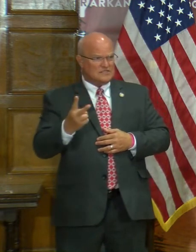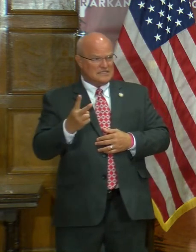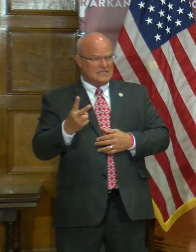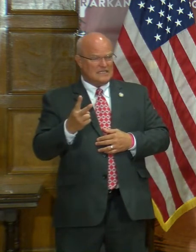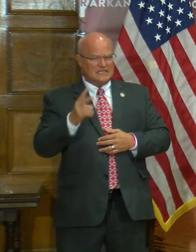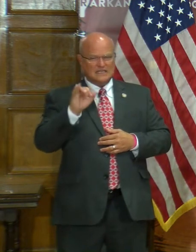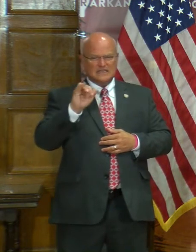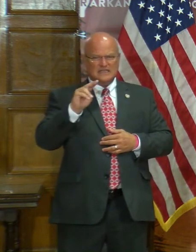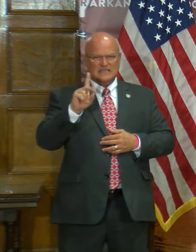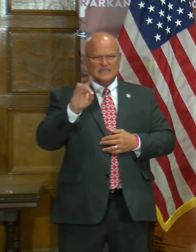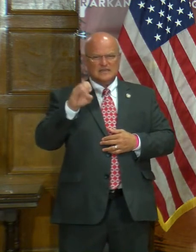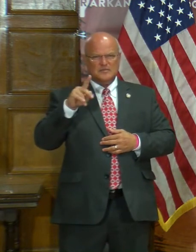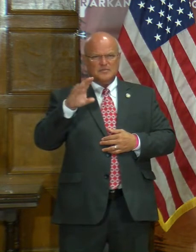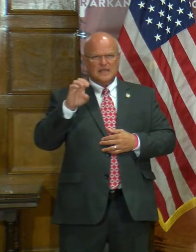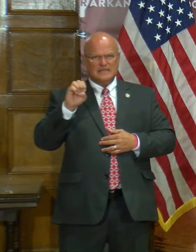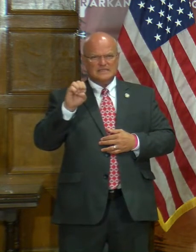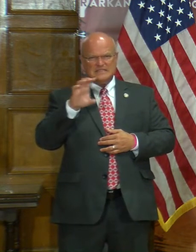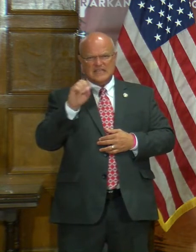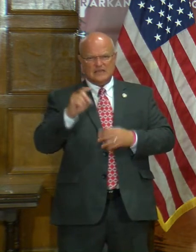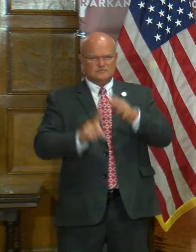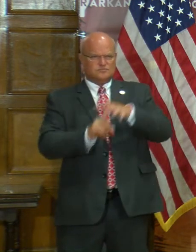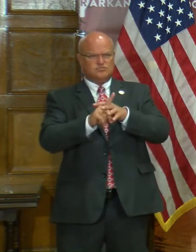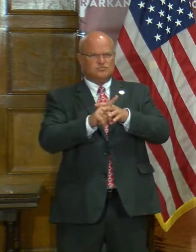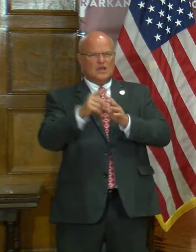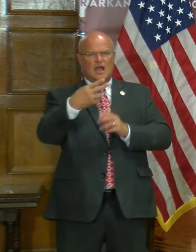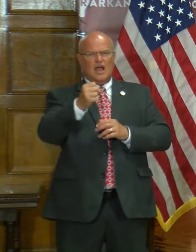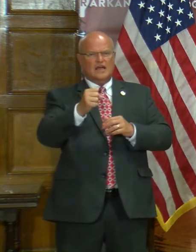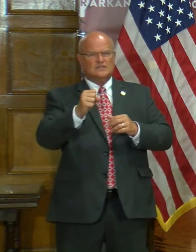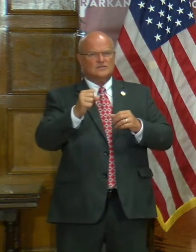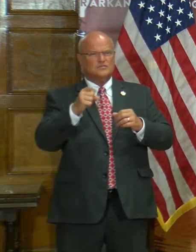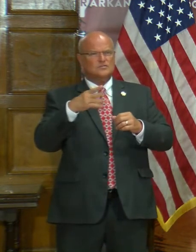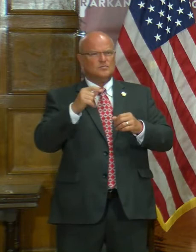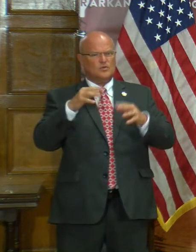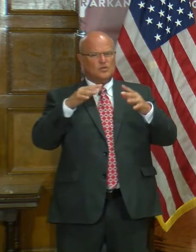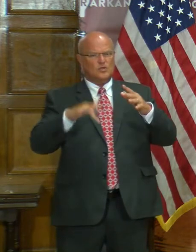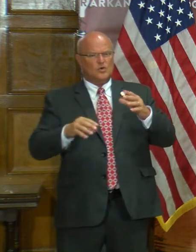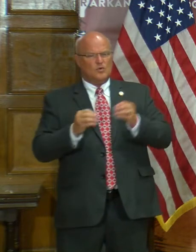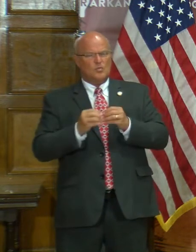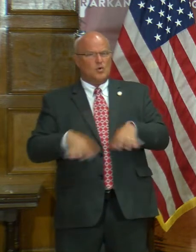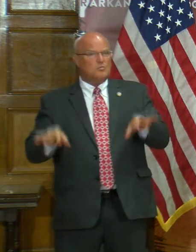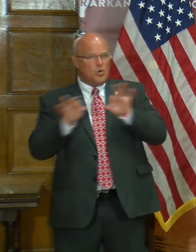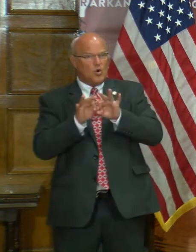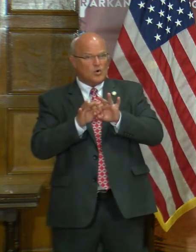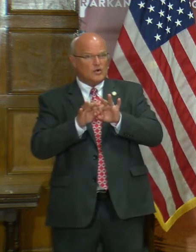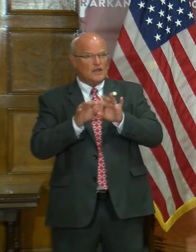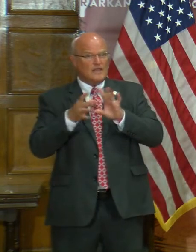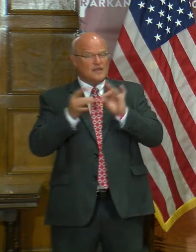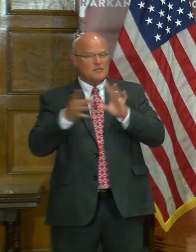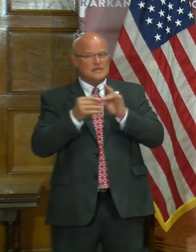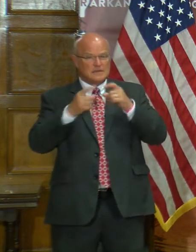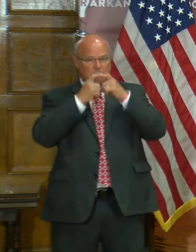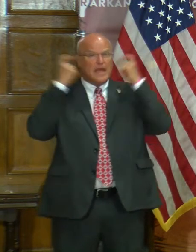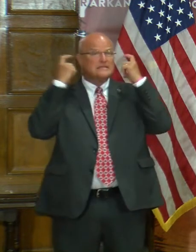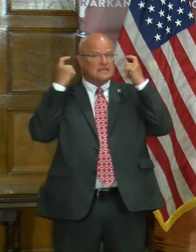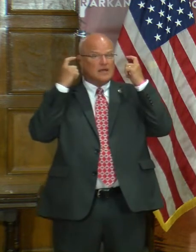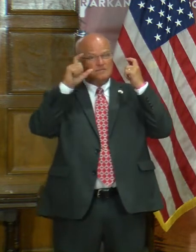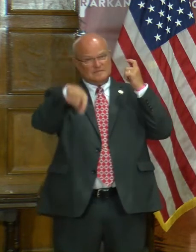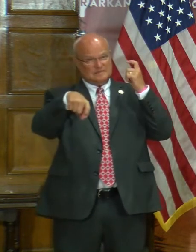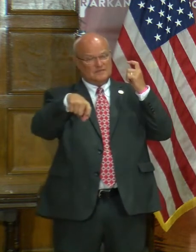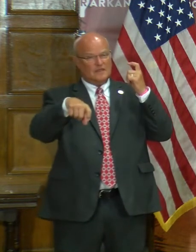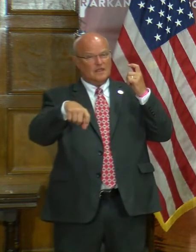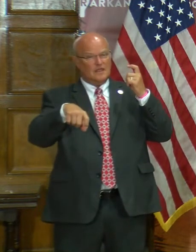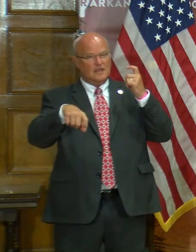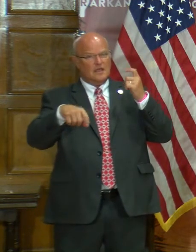Independence County, you see counties showing up now, where high school sports, the lower you go, the more important it is, where your message to mask up